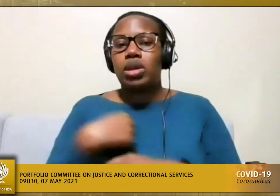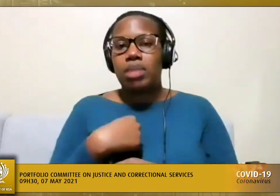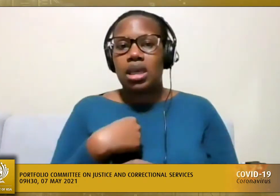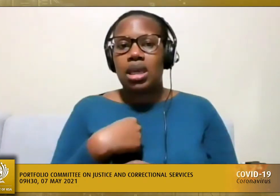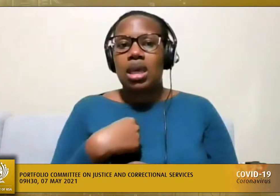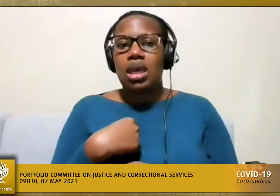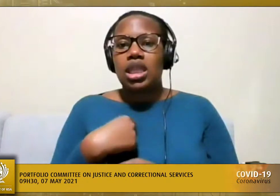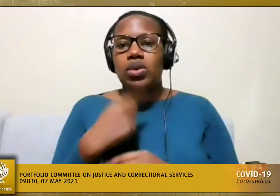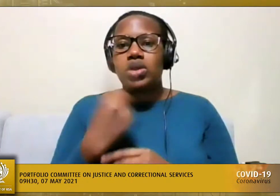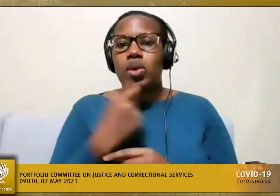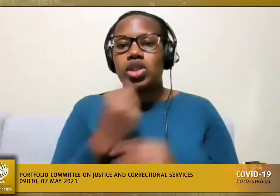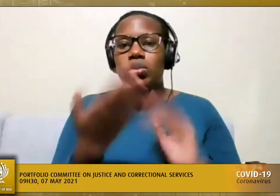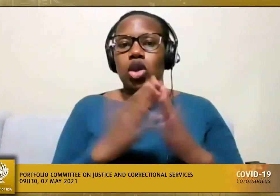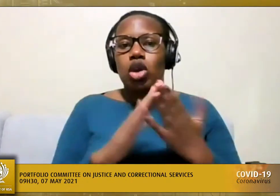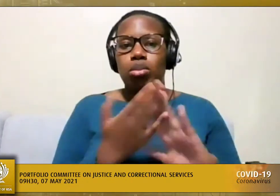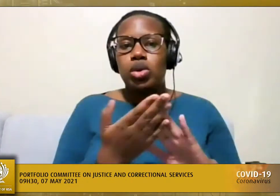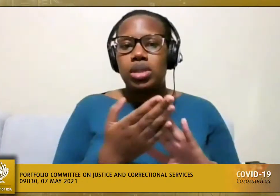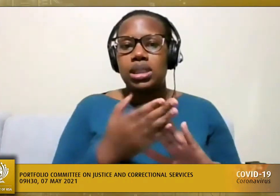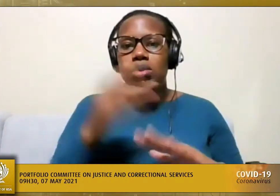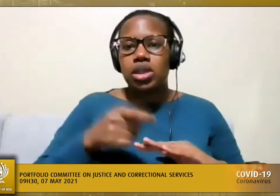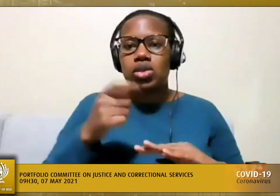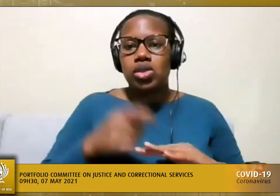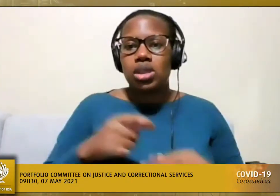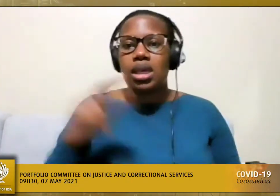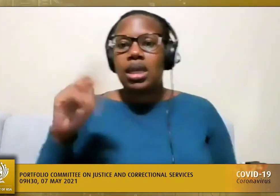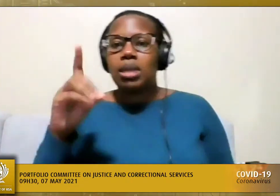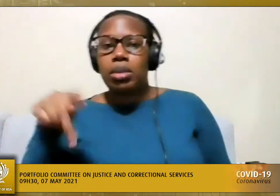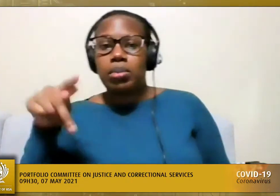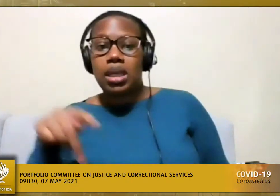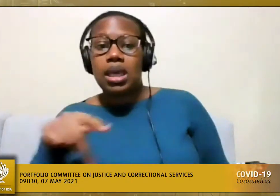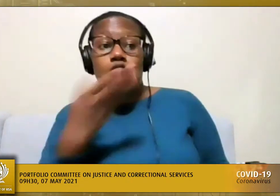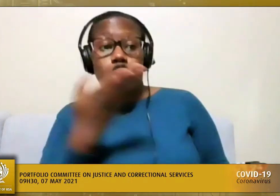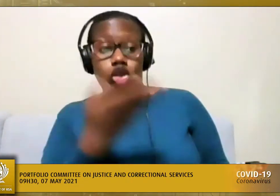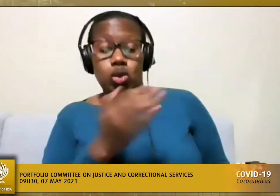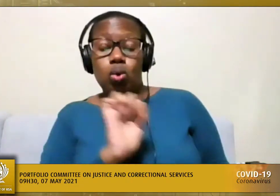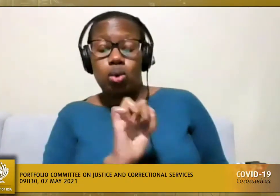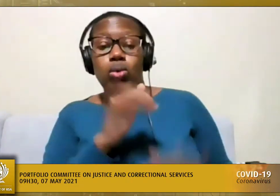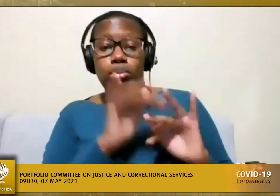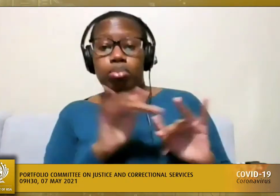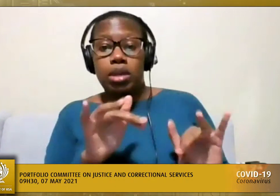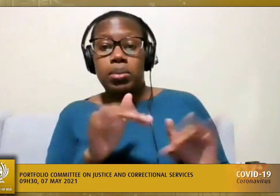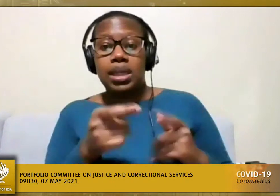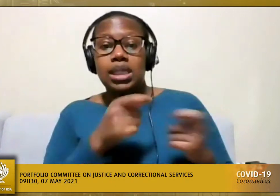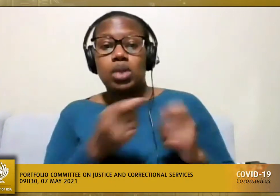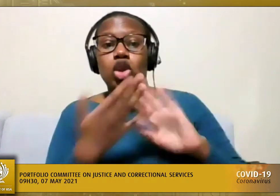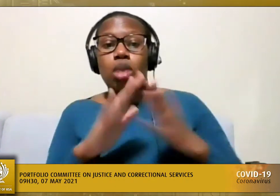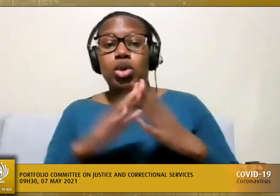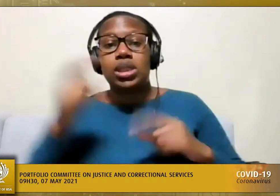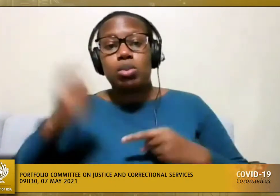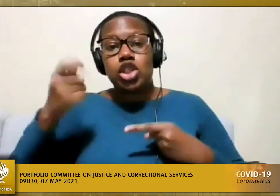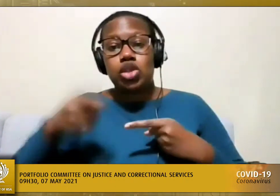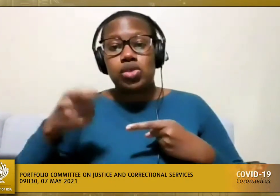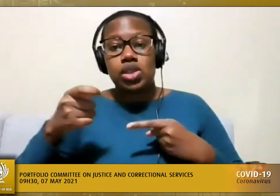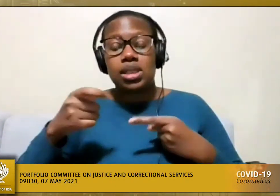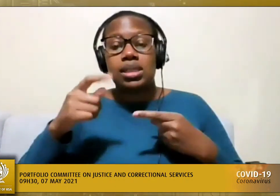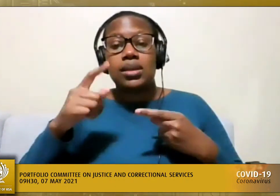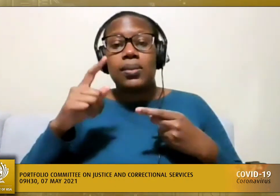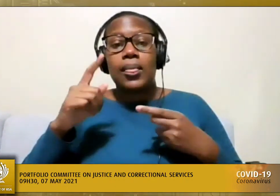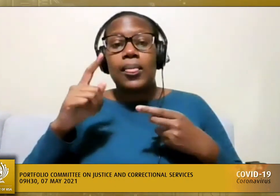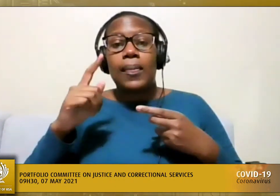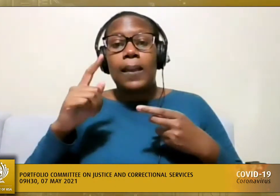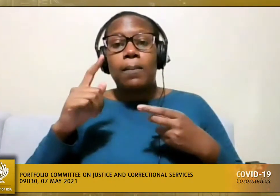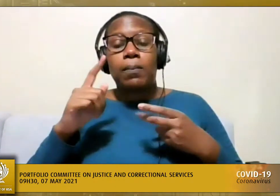yes people can deal you or your people it's on the community prosecutions um